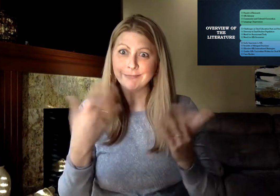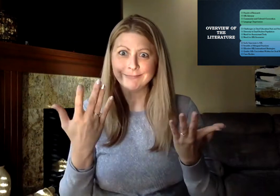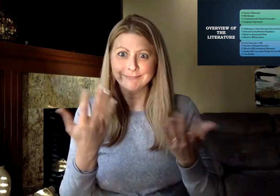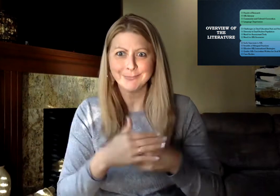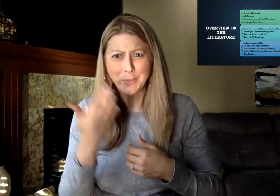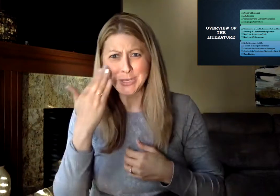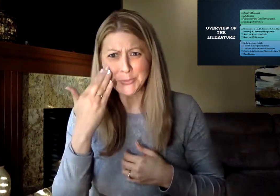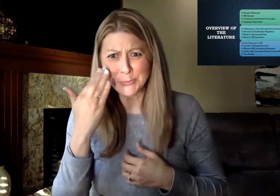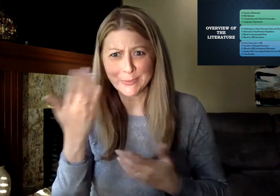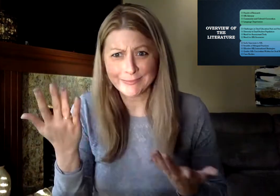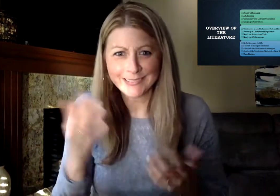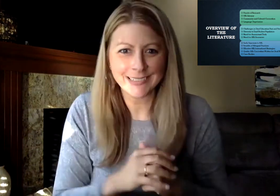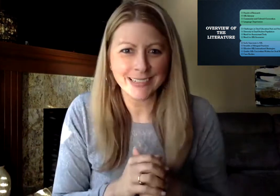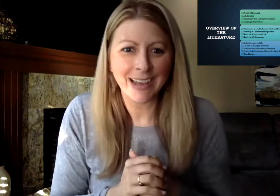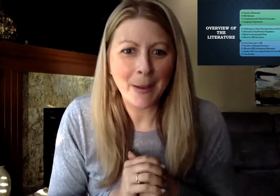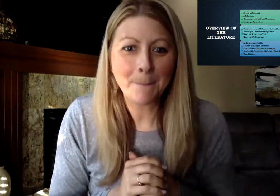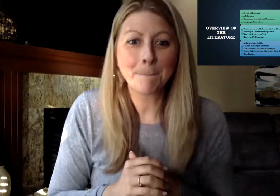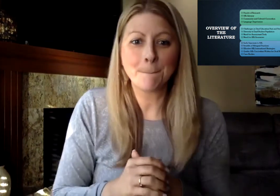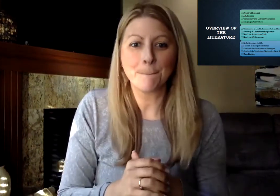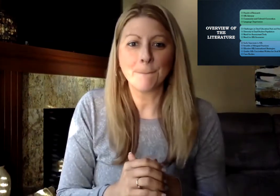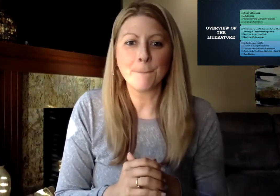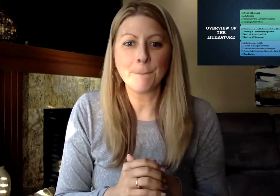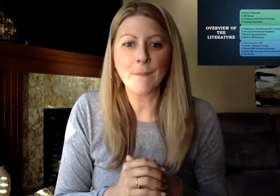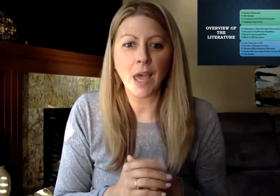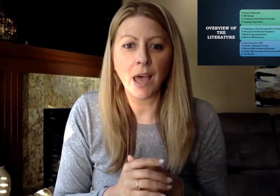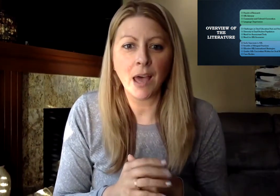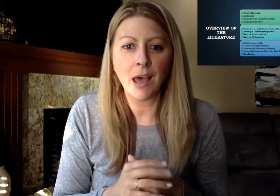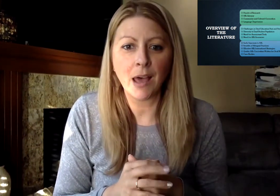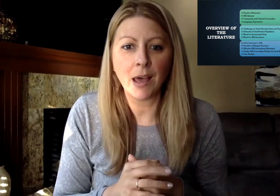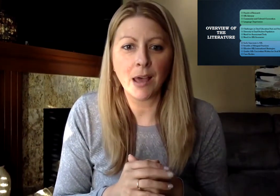exposure of language to deaf children is a plus. We already knew that.